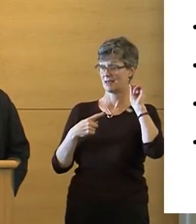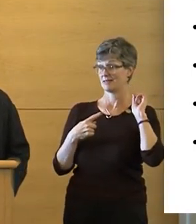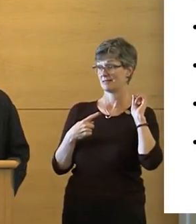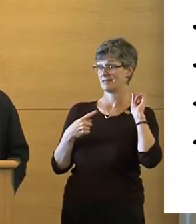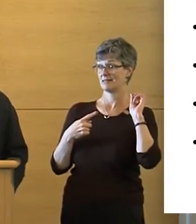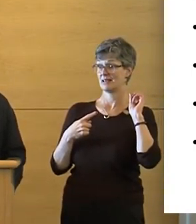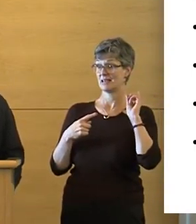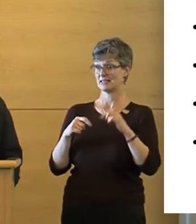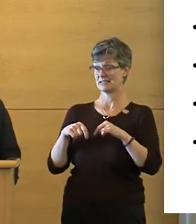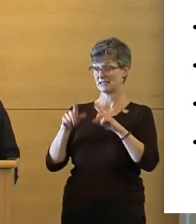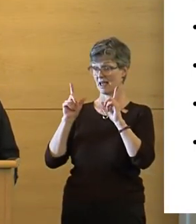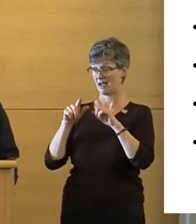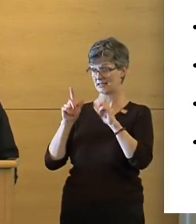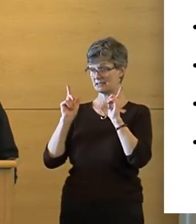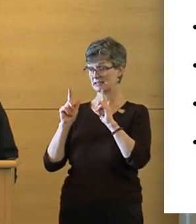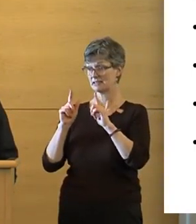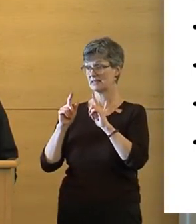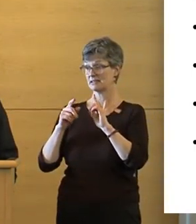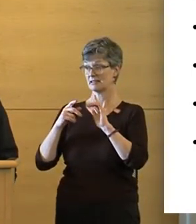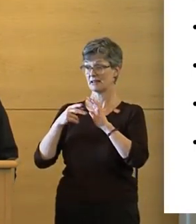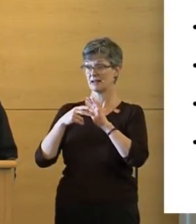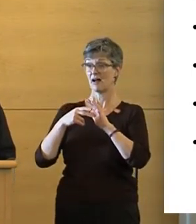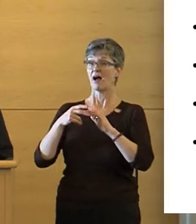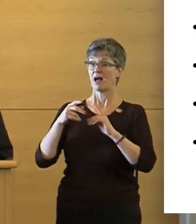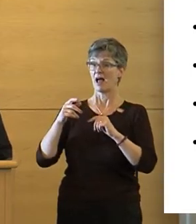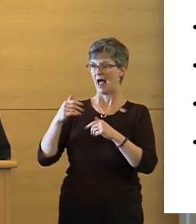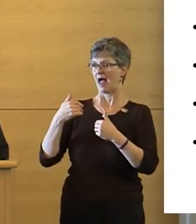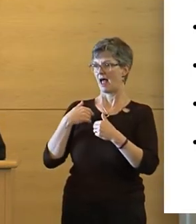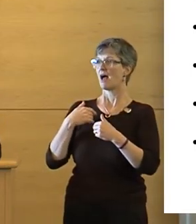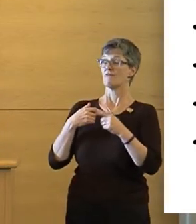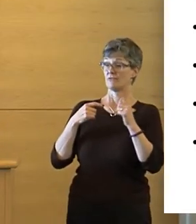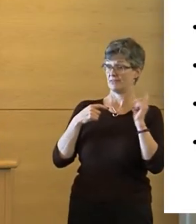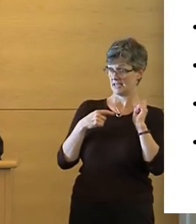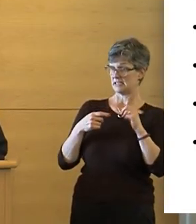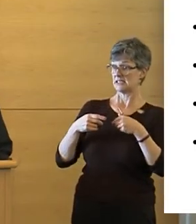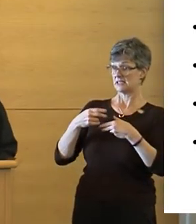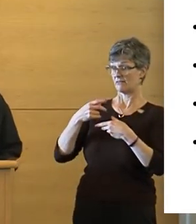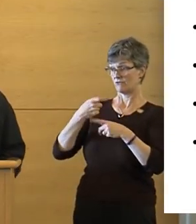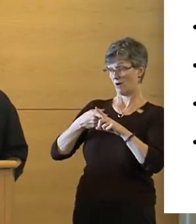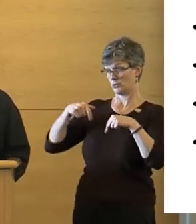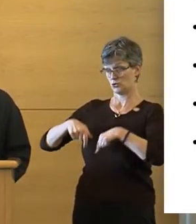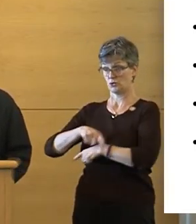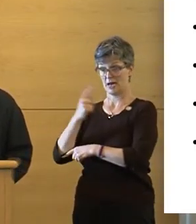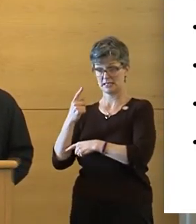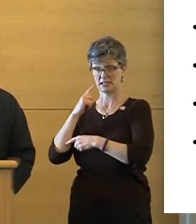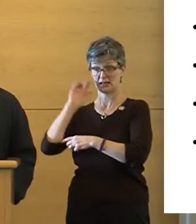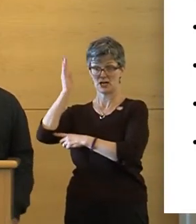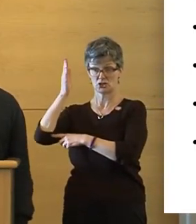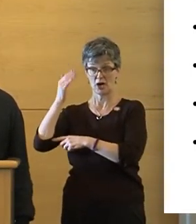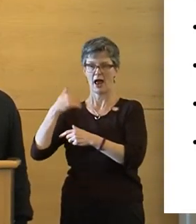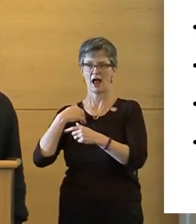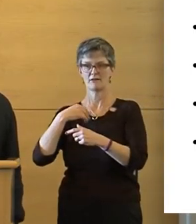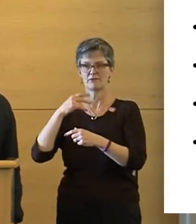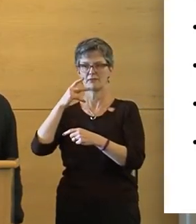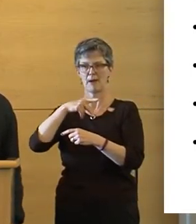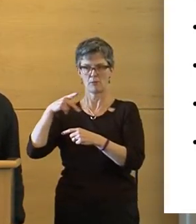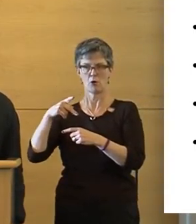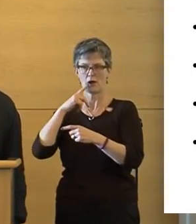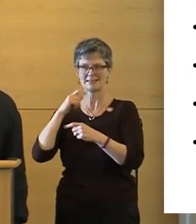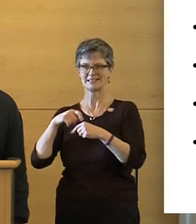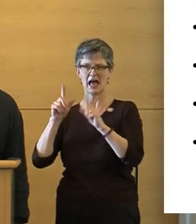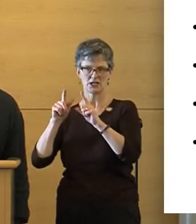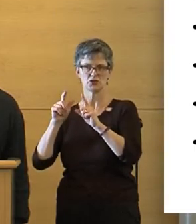resource. They're Able Player, my blog, terrillthompson.com, and these slides,